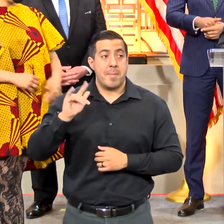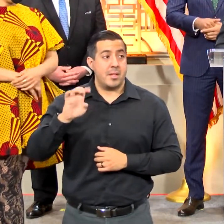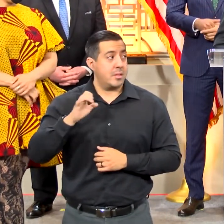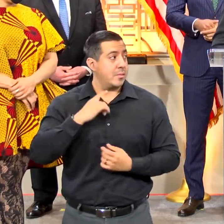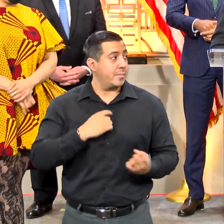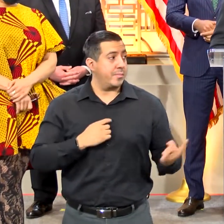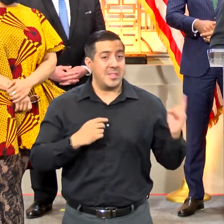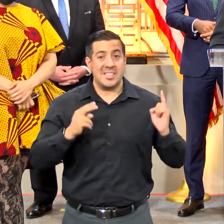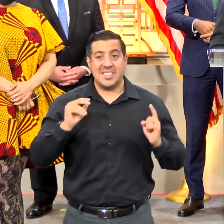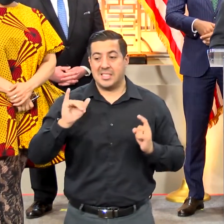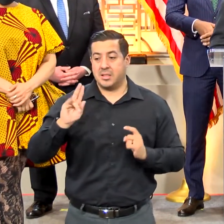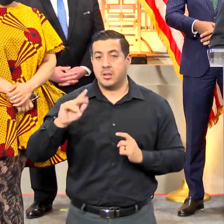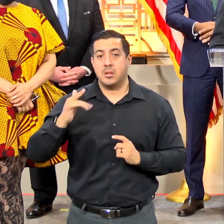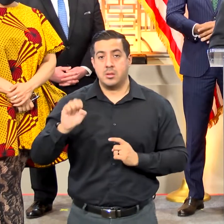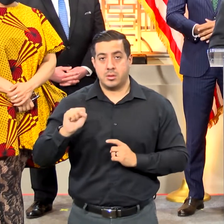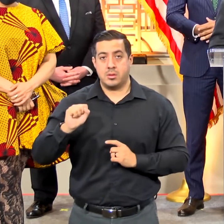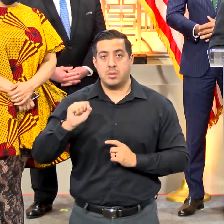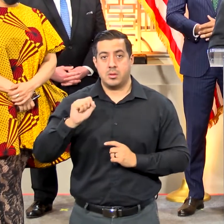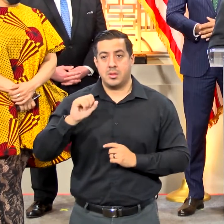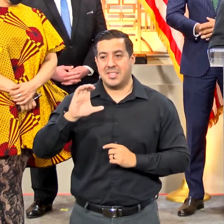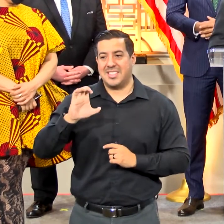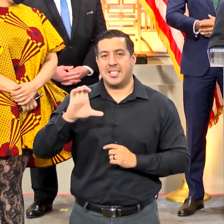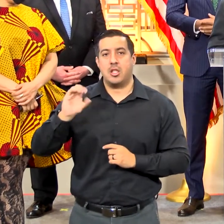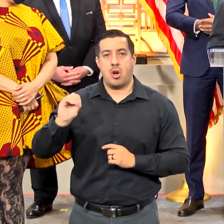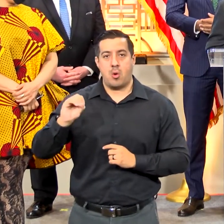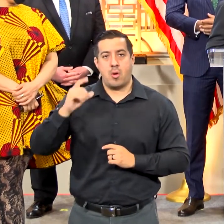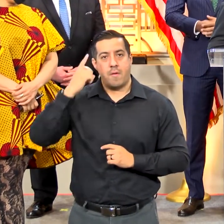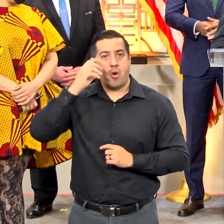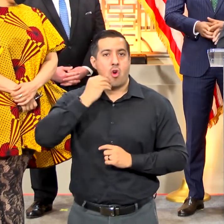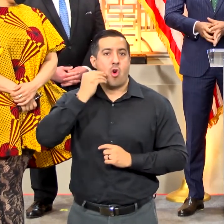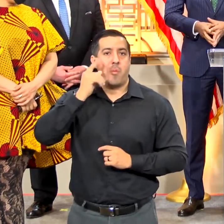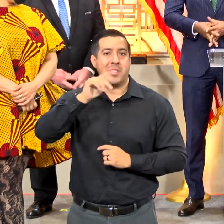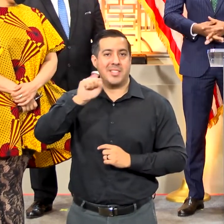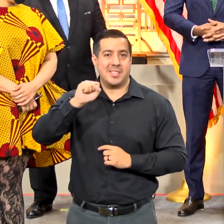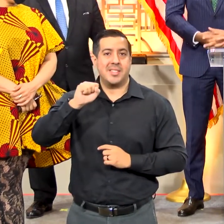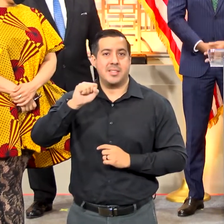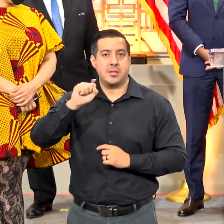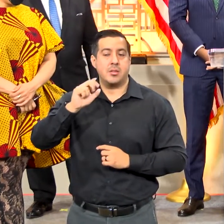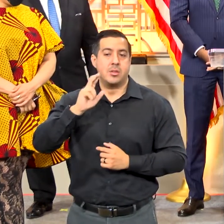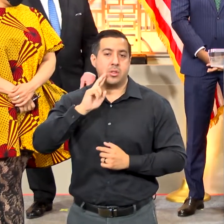Mike Nichols, the president and CEO of the Coalition for the Homeless of Houston-Harris County.